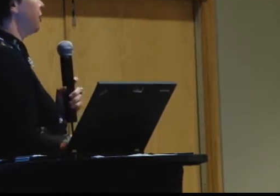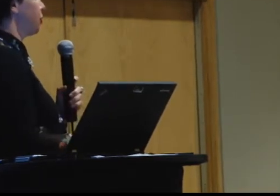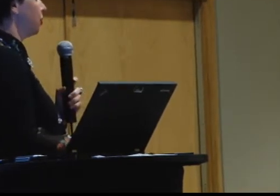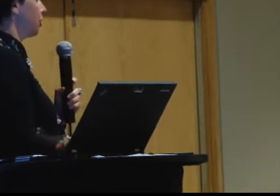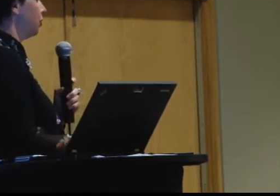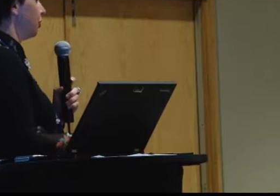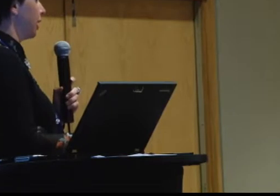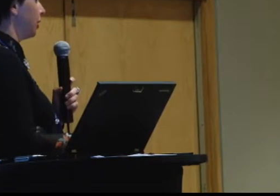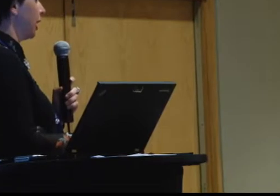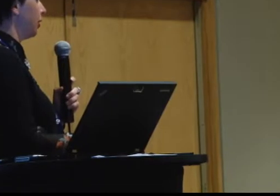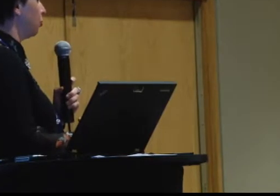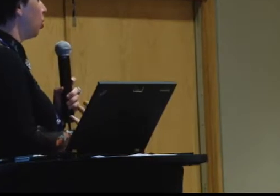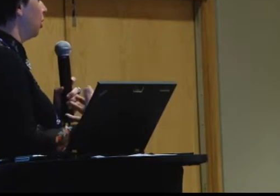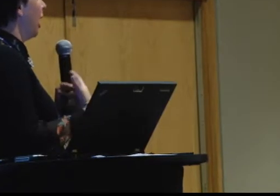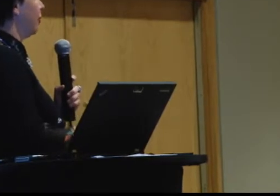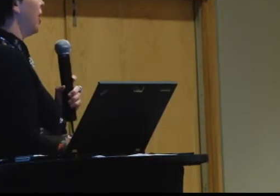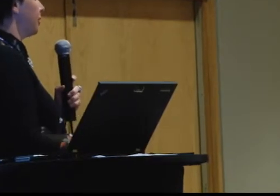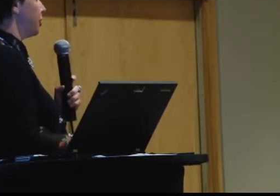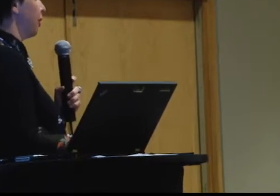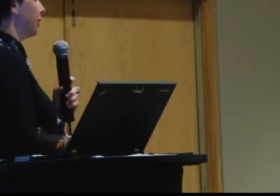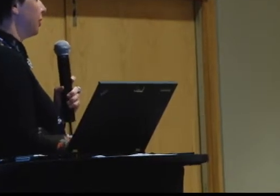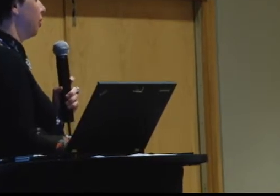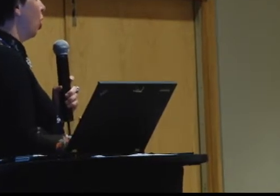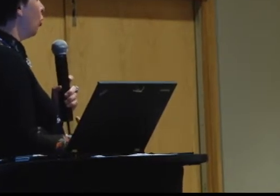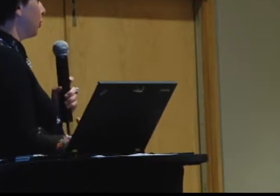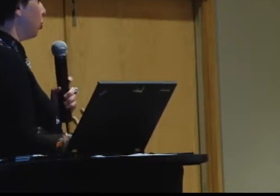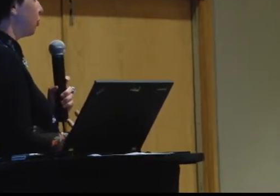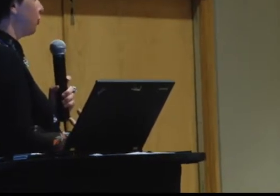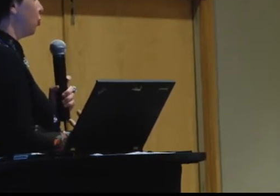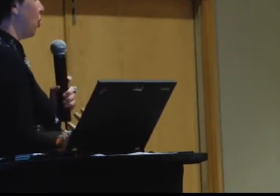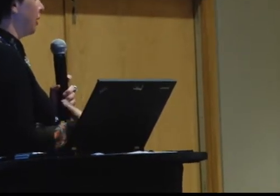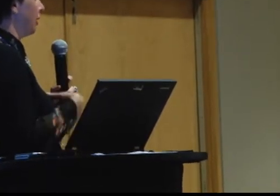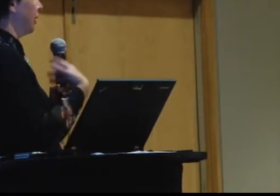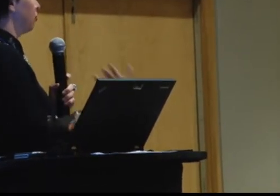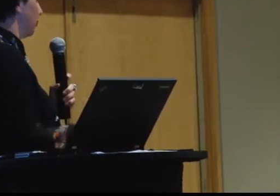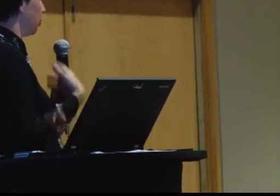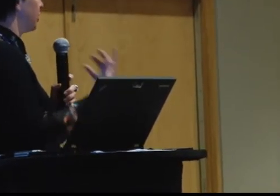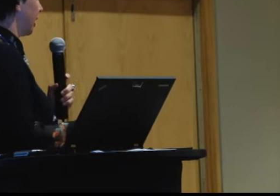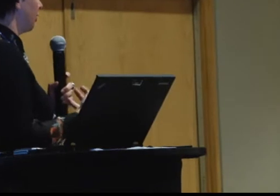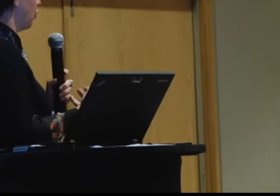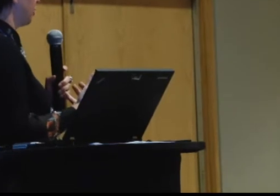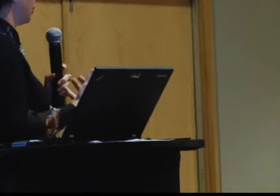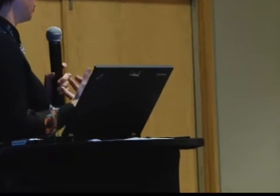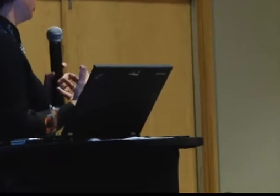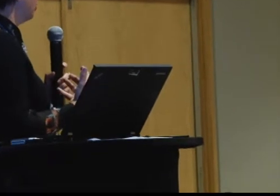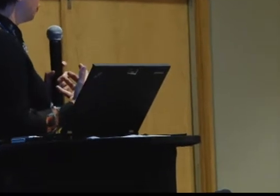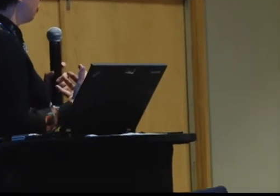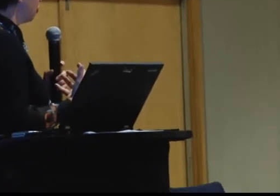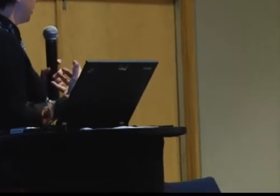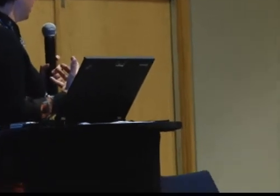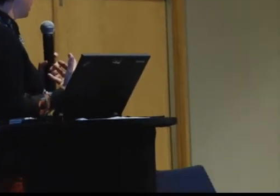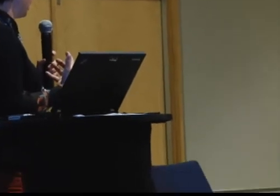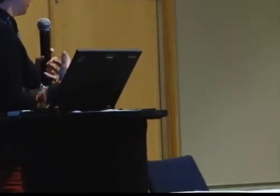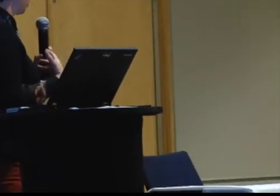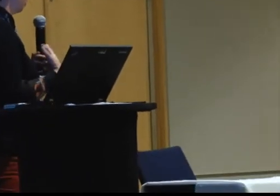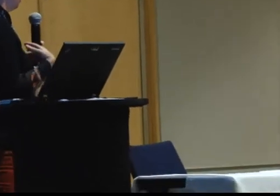any student in New Zealand can enrol and participate in over the course of Term 1, and then review it and again offer it up in Term